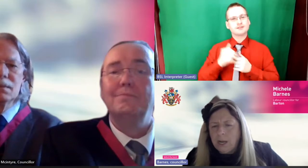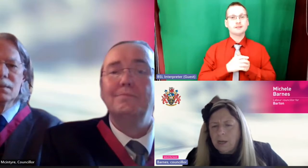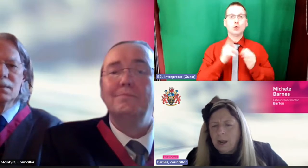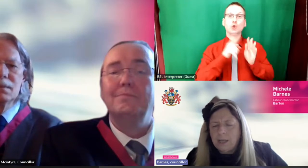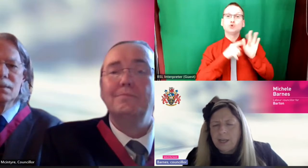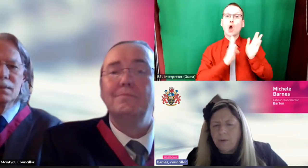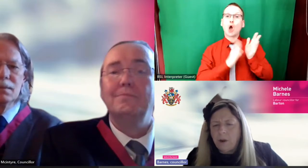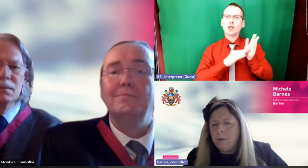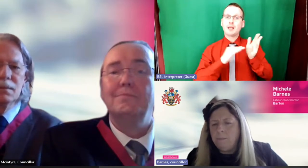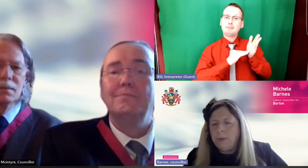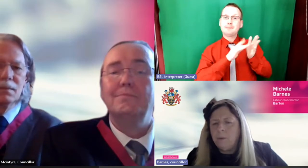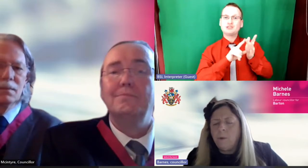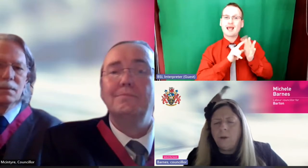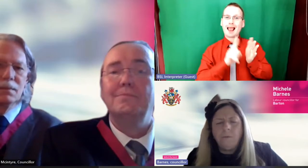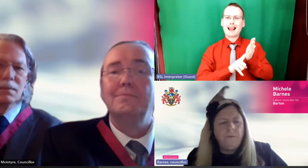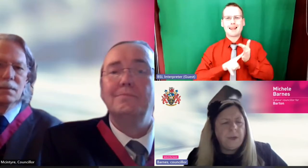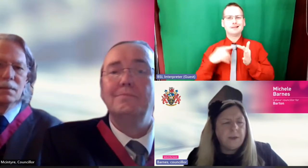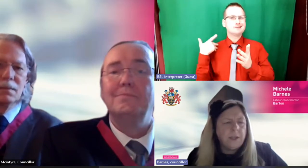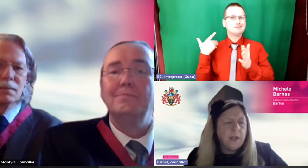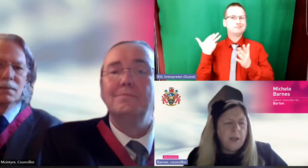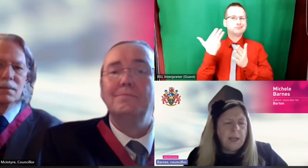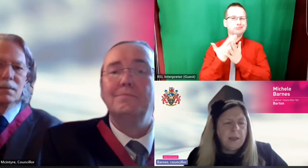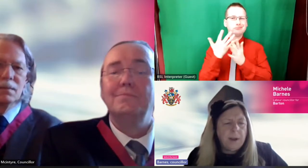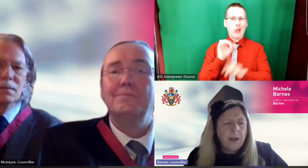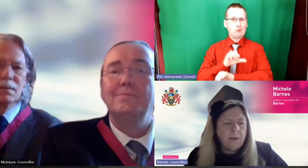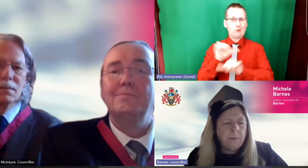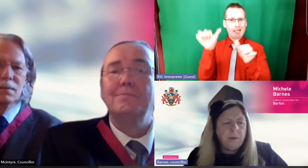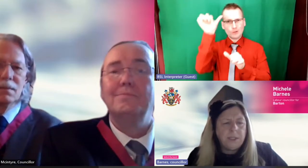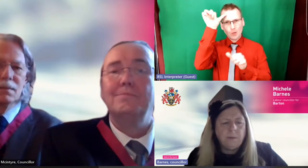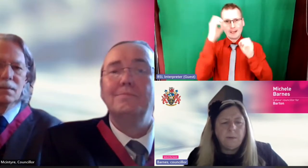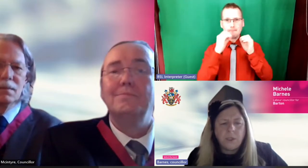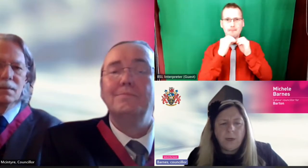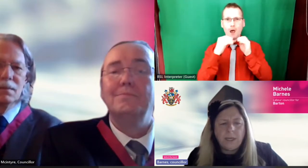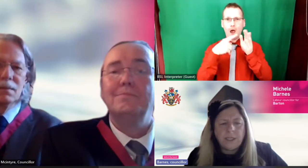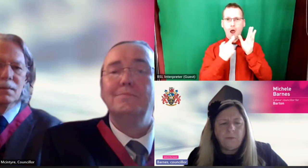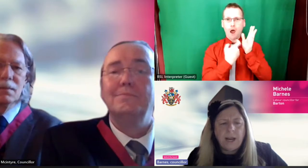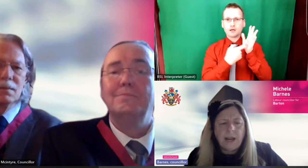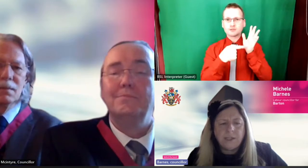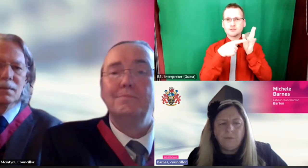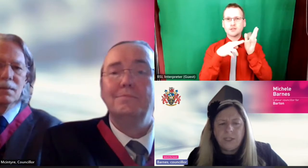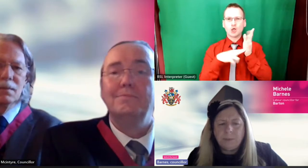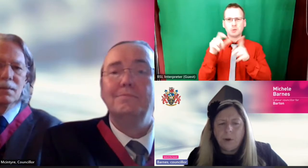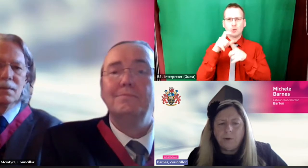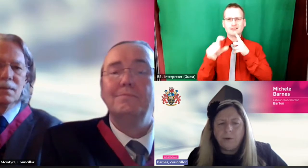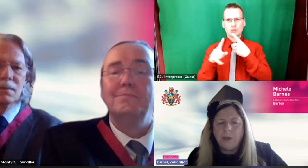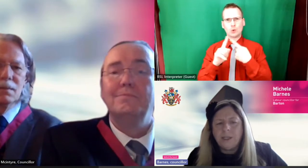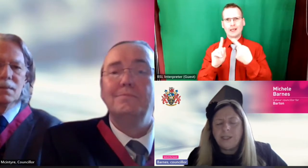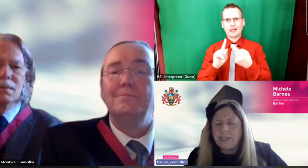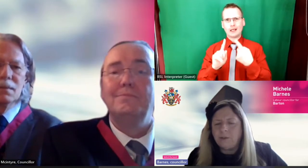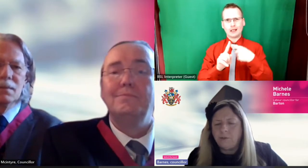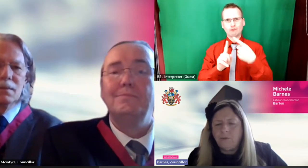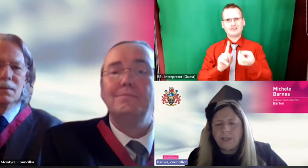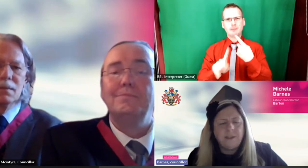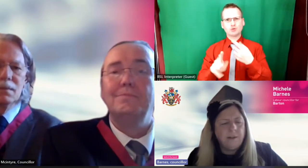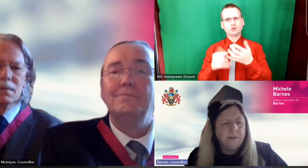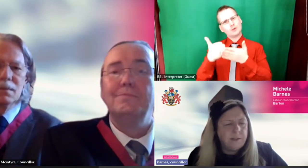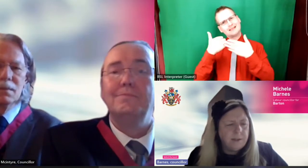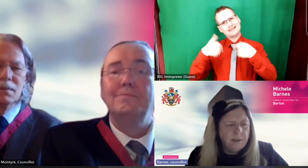and Michelle, as ever, being well-known figures in the Barton community, was quick to react and respond and assist